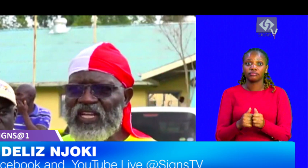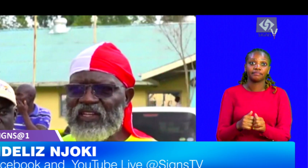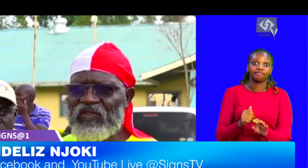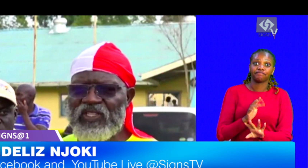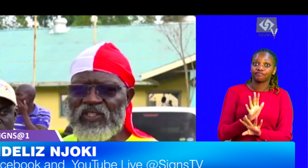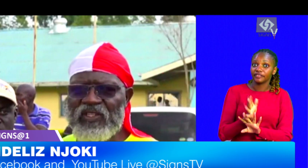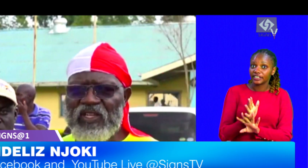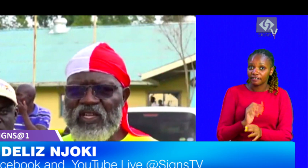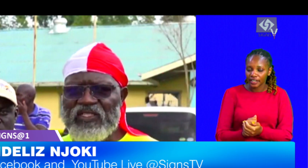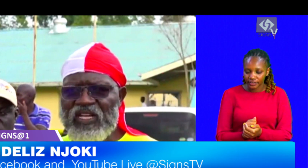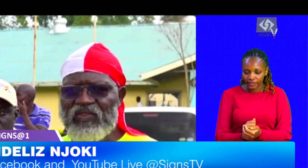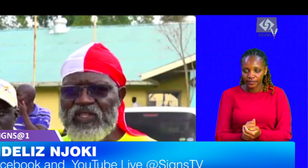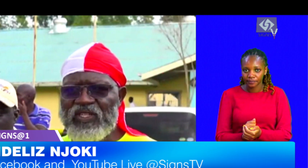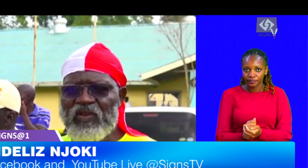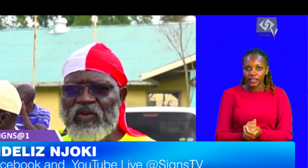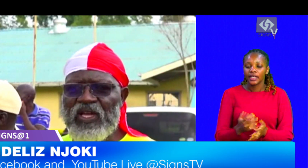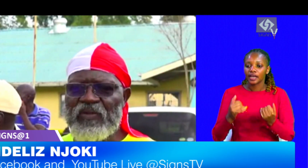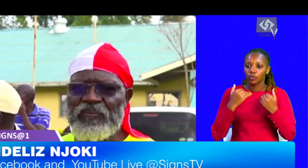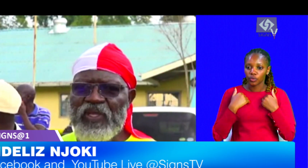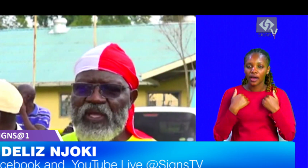Estada Treaty. Estada Treaty, or